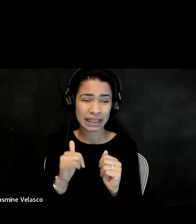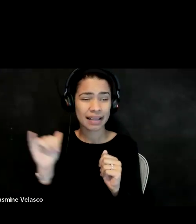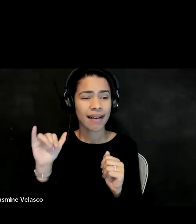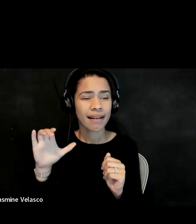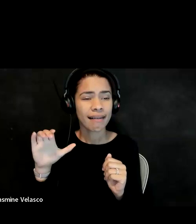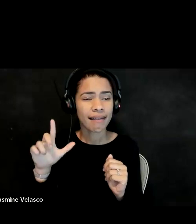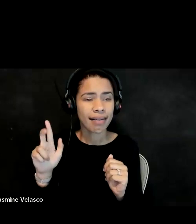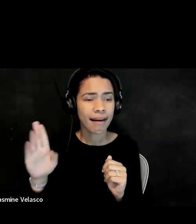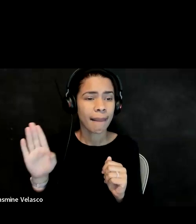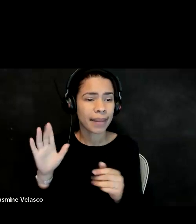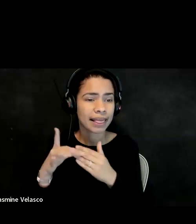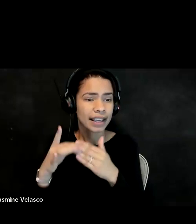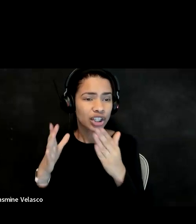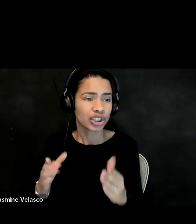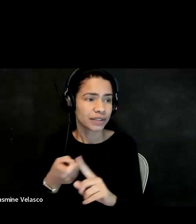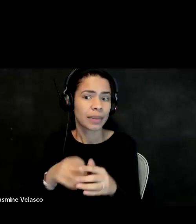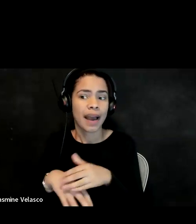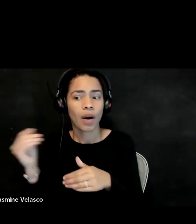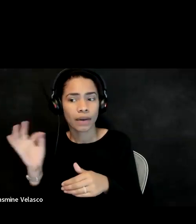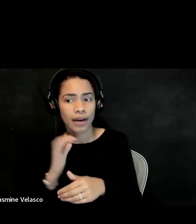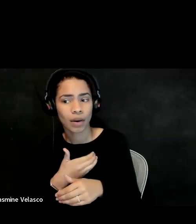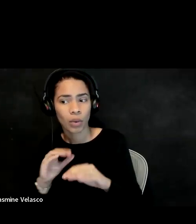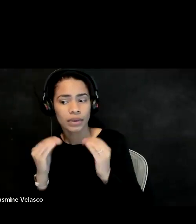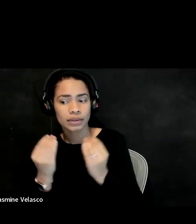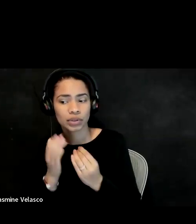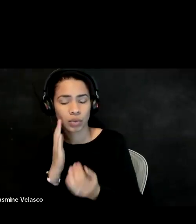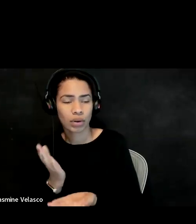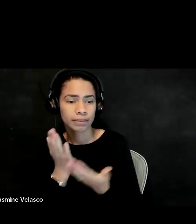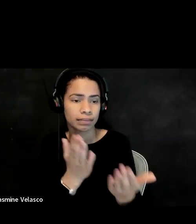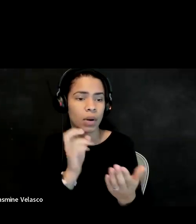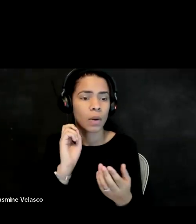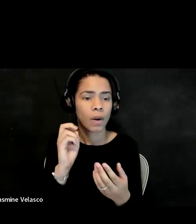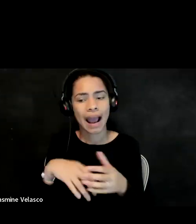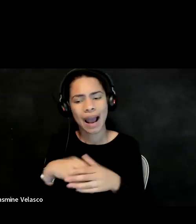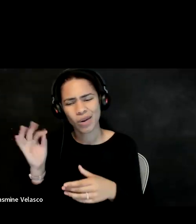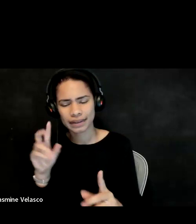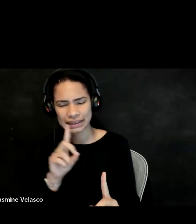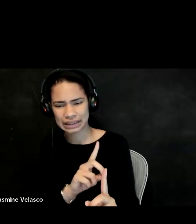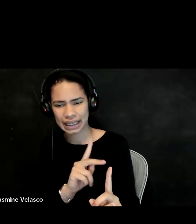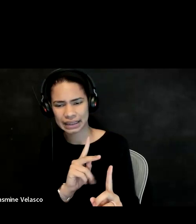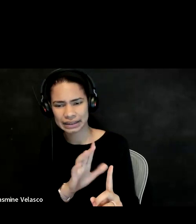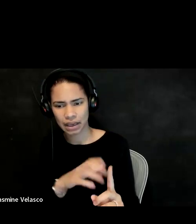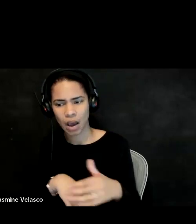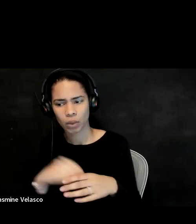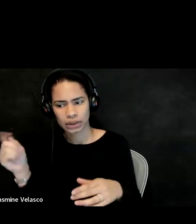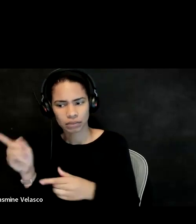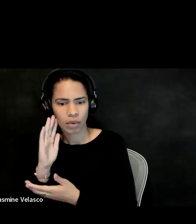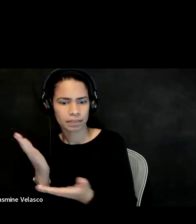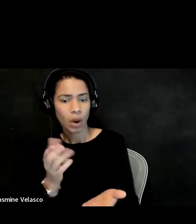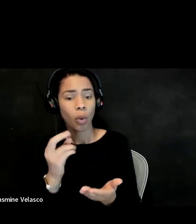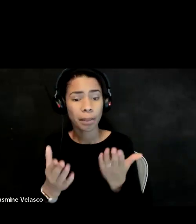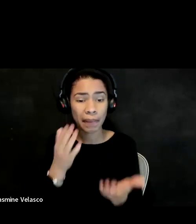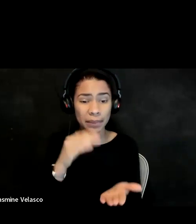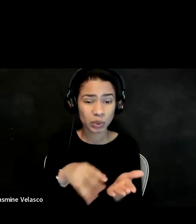leaders from outside of our organization, or from outside of the DKC, or just students that have seen our ads on